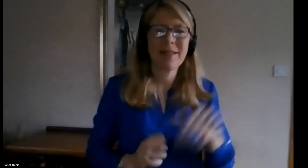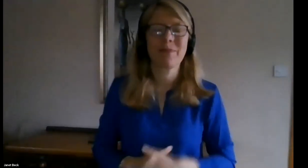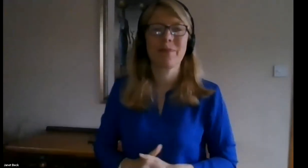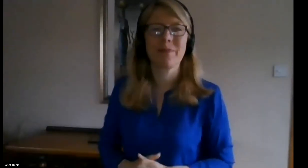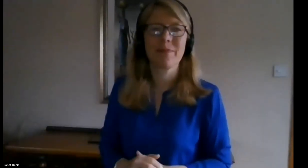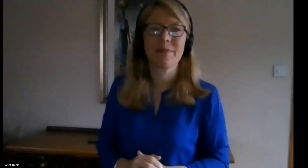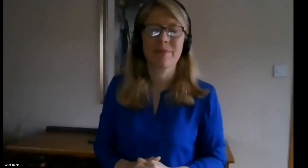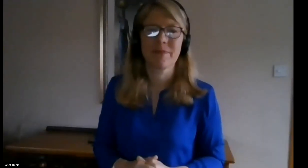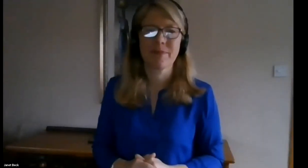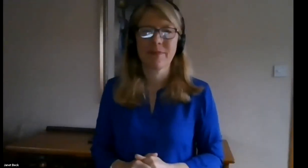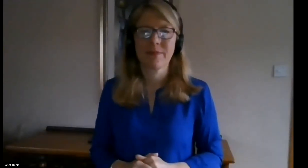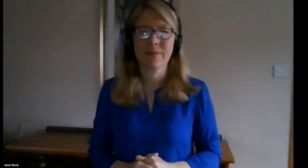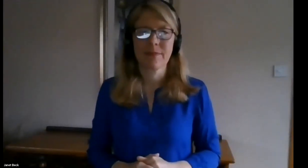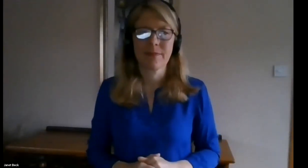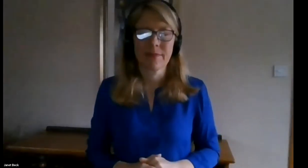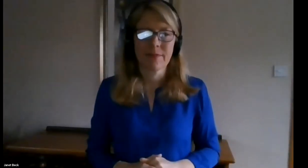Yeah, I think